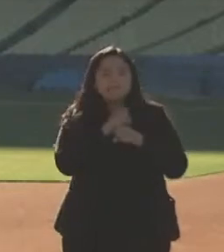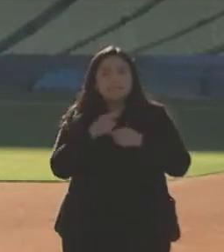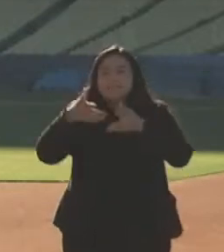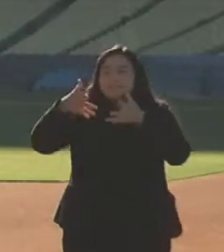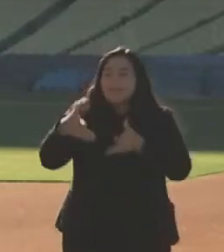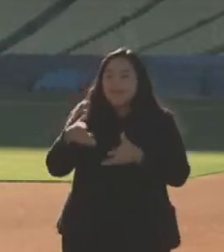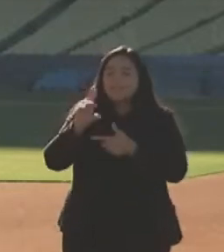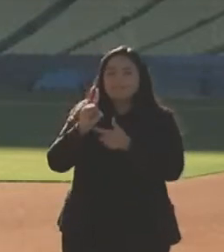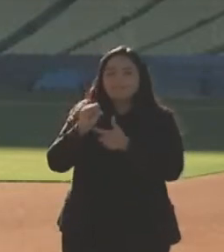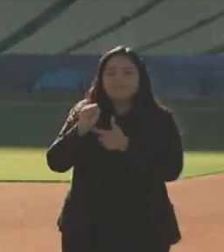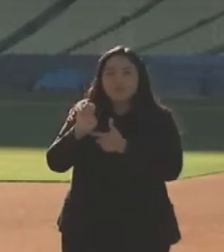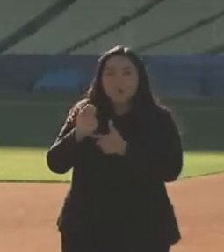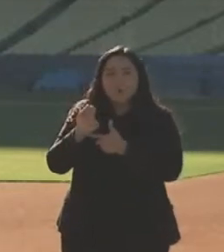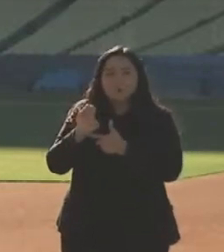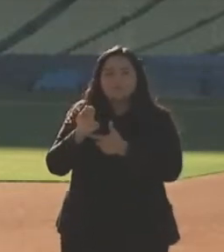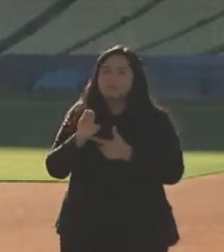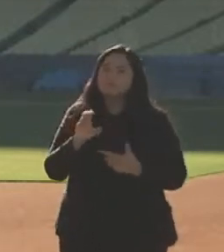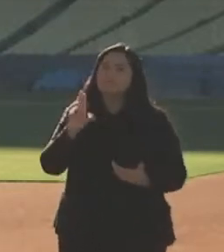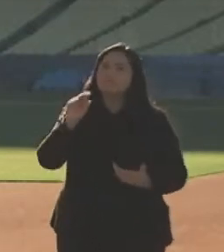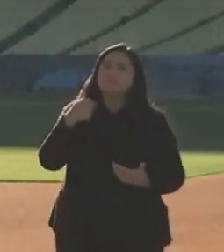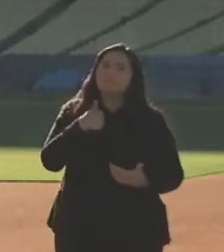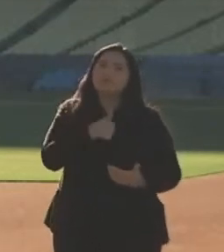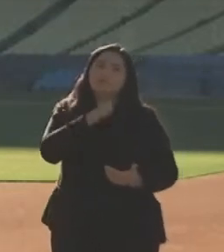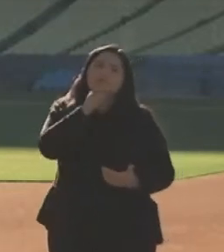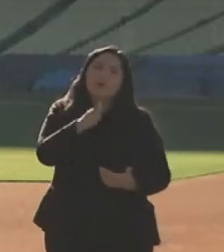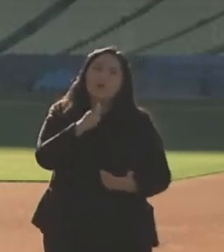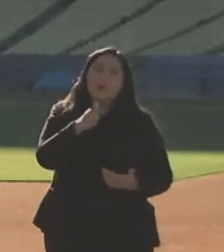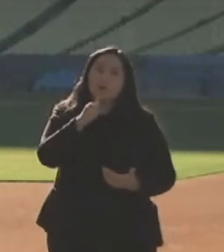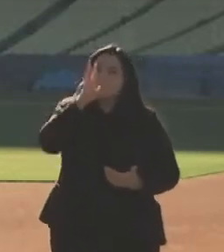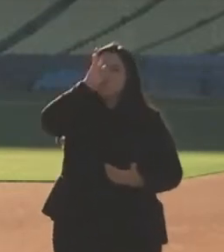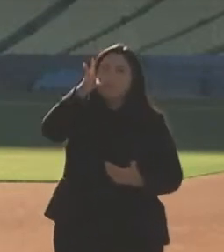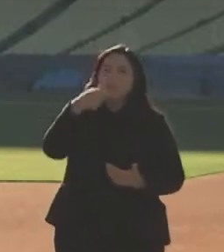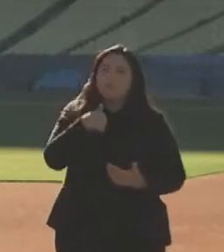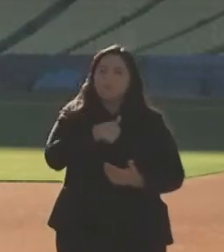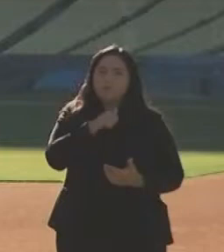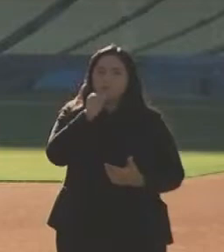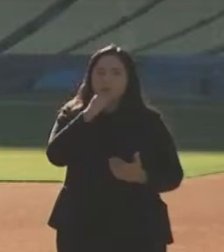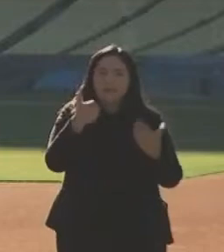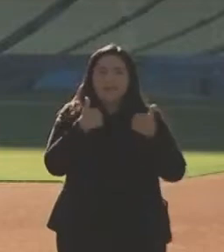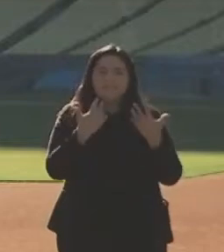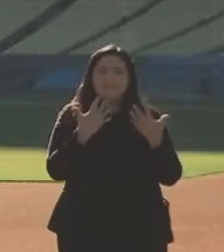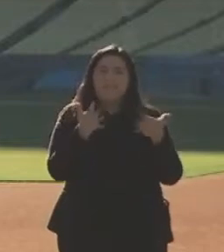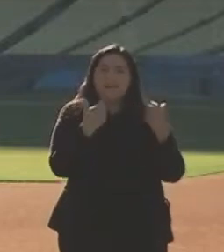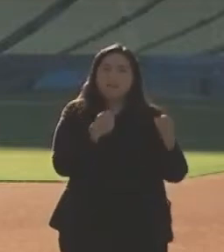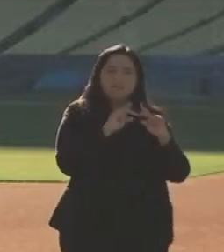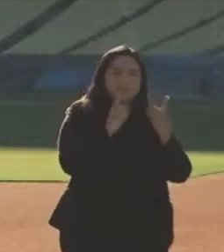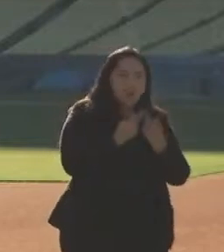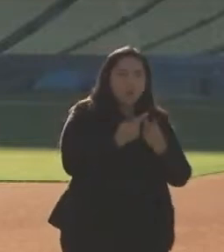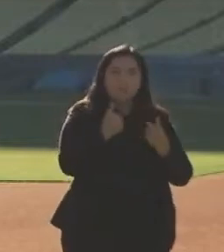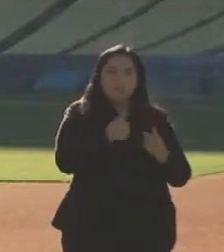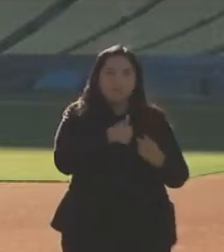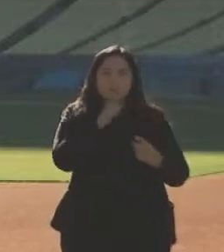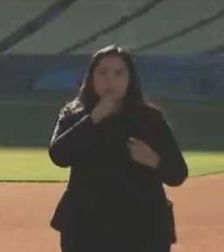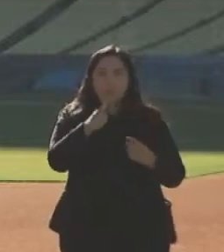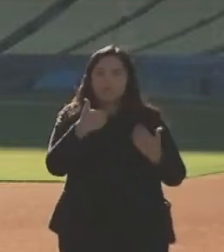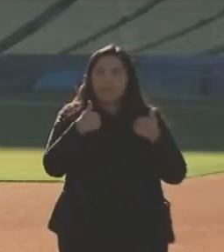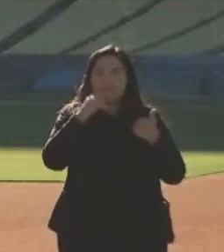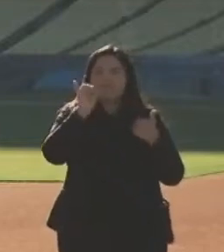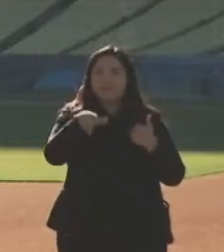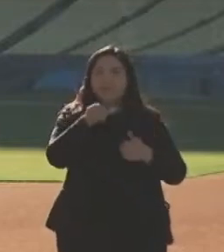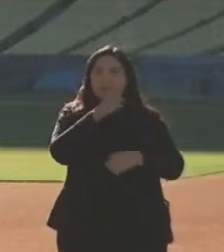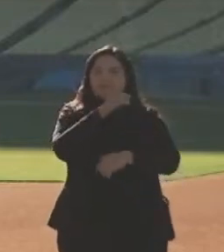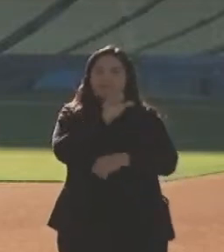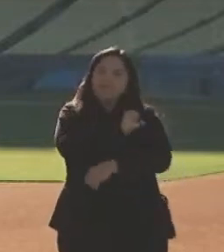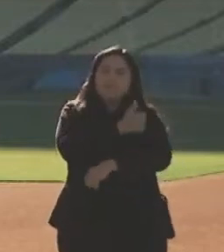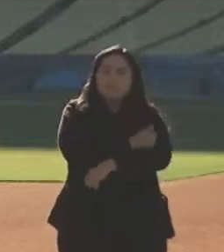doses somehow? No, we don't create that because we're not a health department, we don't have a health department, we don't have jurisdiction on that, but we follow the guidance. And I know that the public health department of the